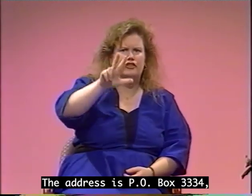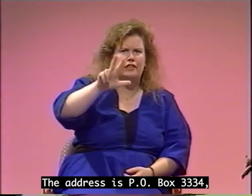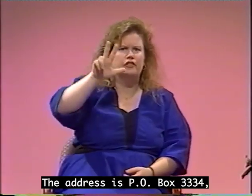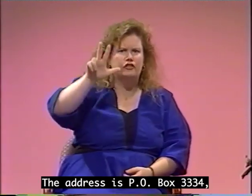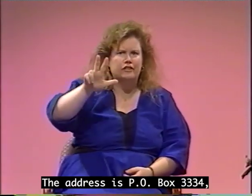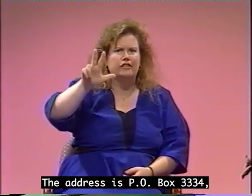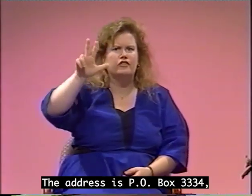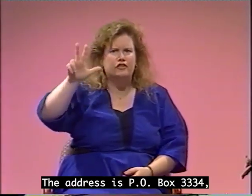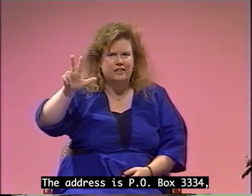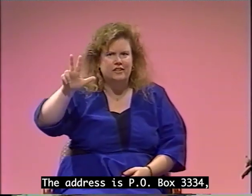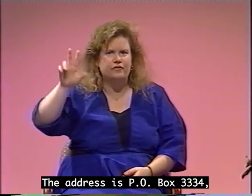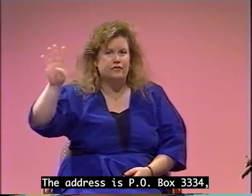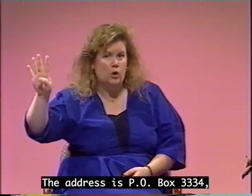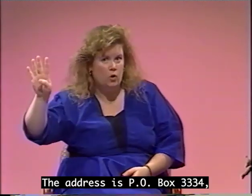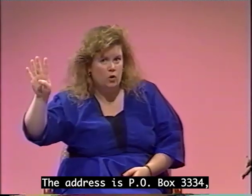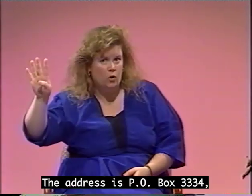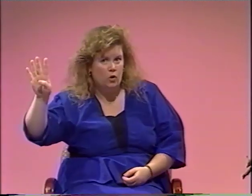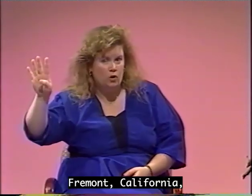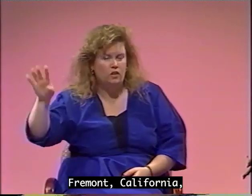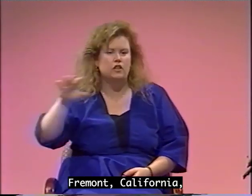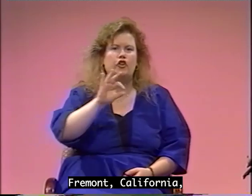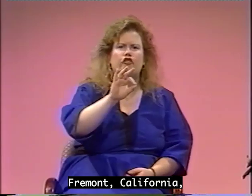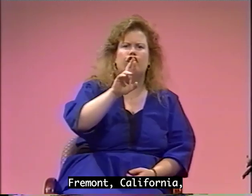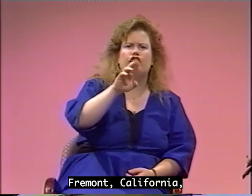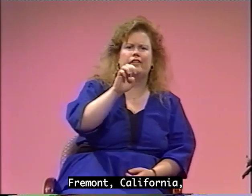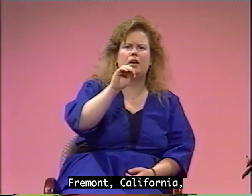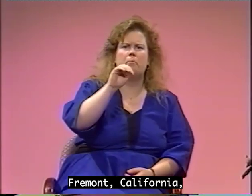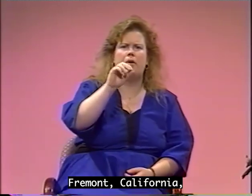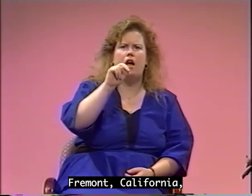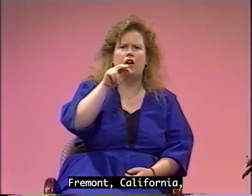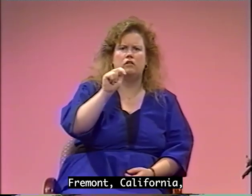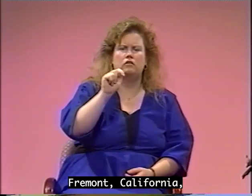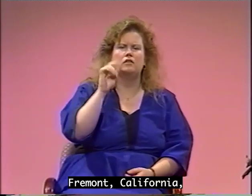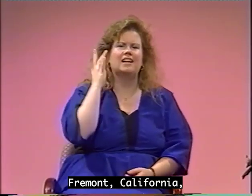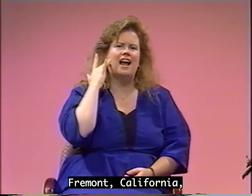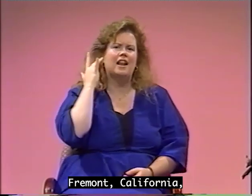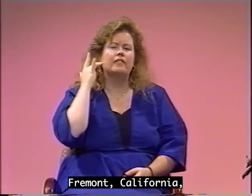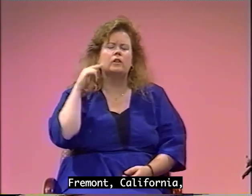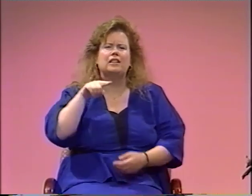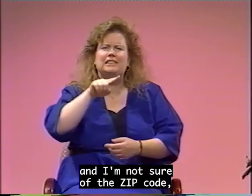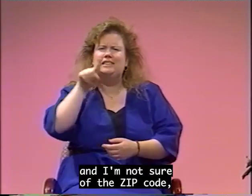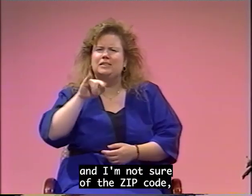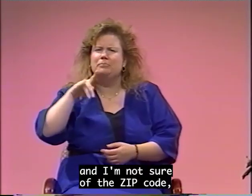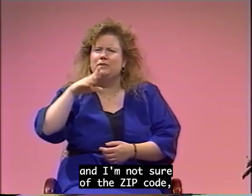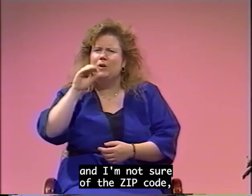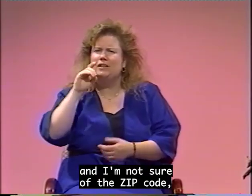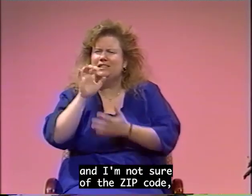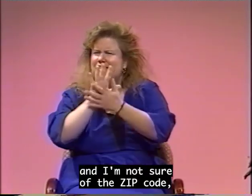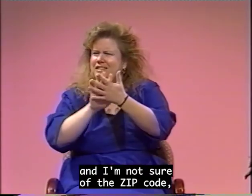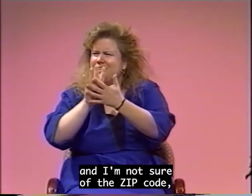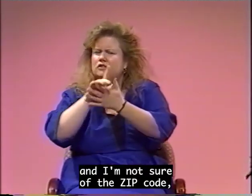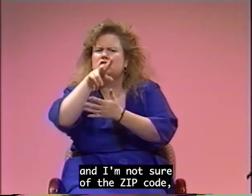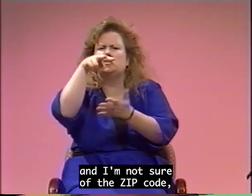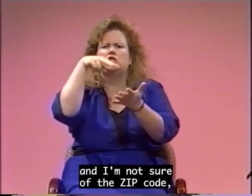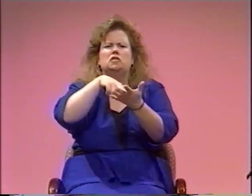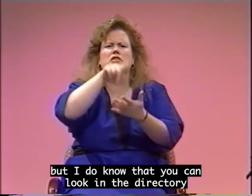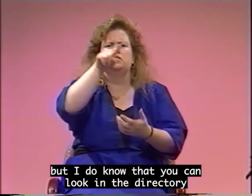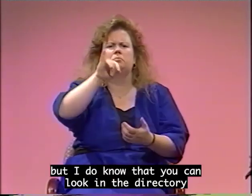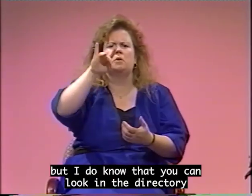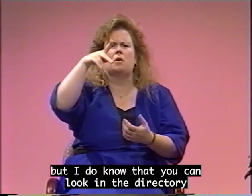Box 3334, Fremont, California. And I'm not sure of the zip code, but I do know that